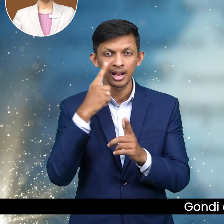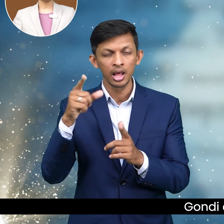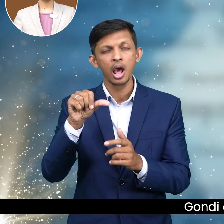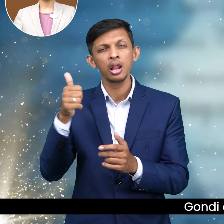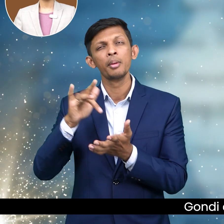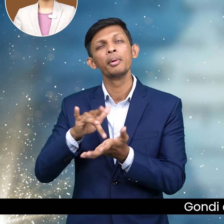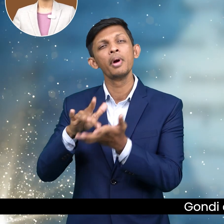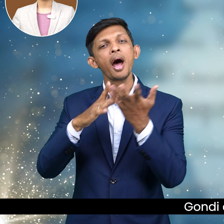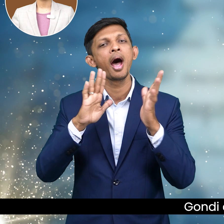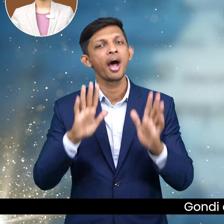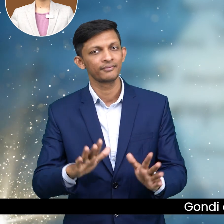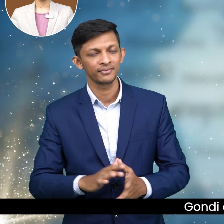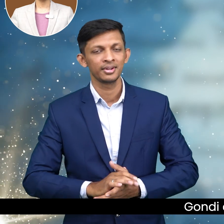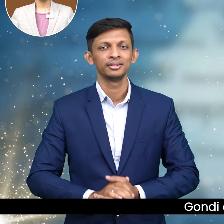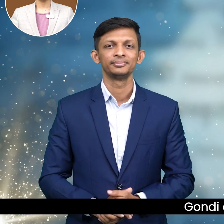others.